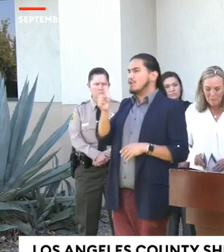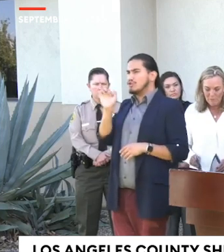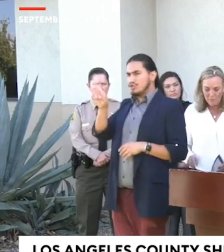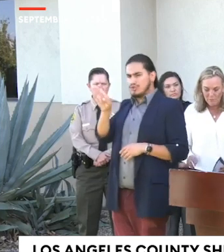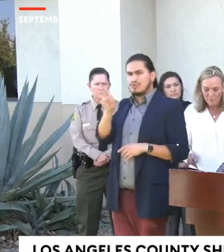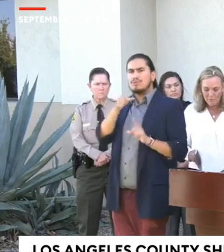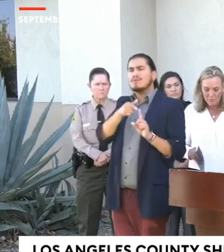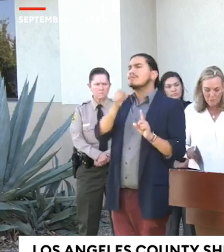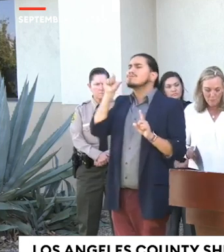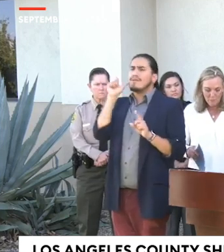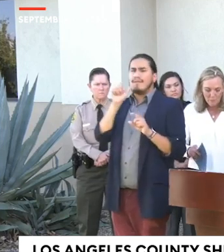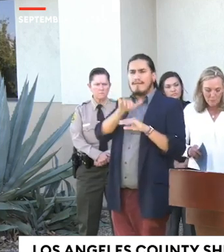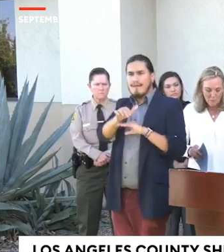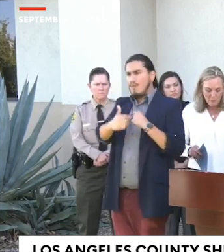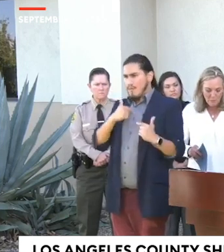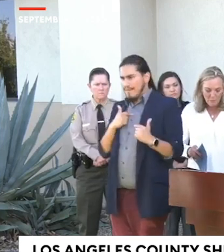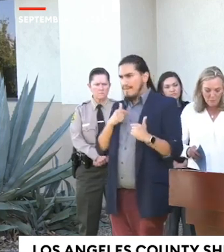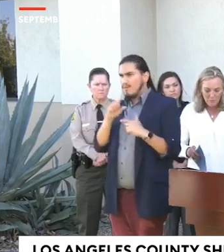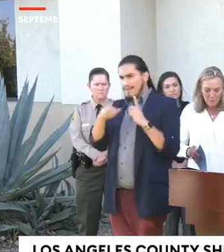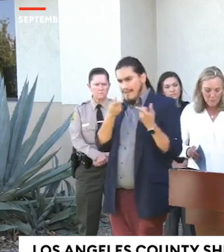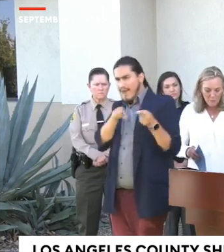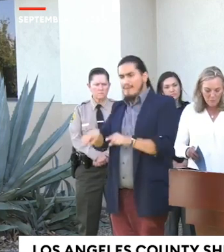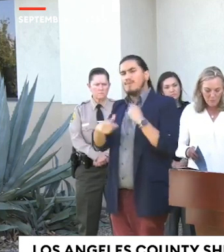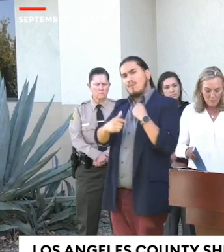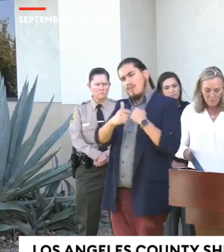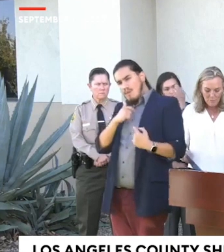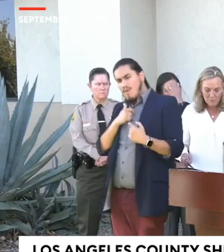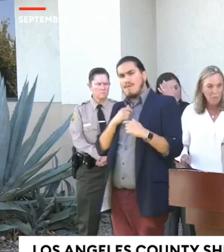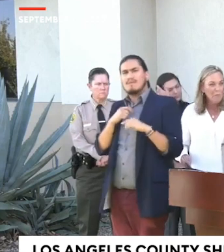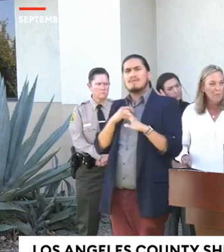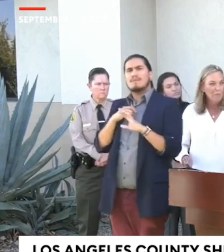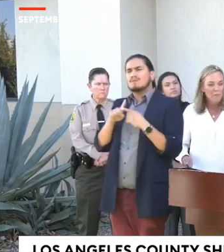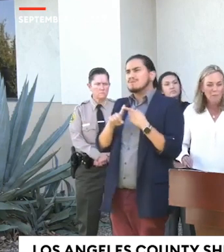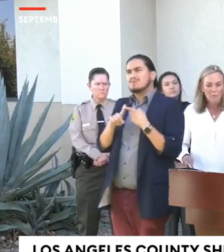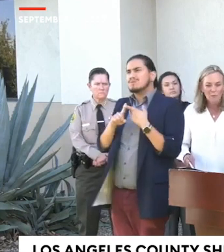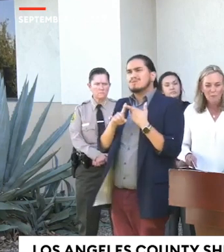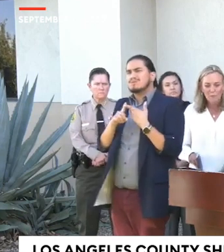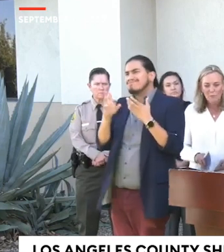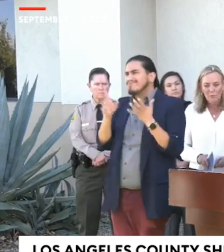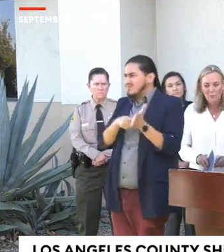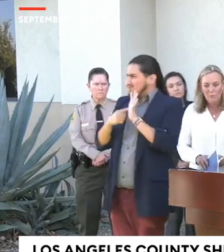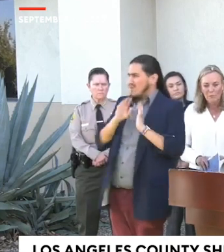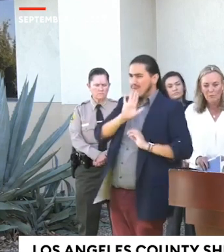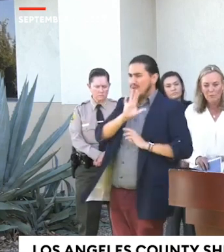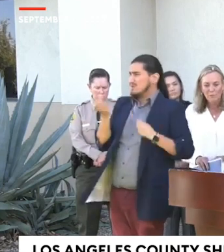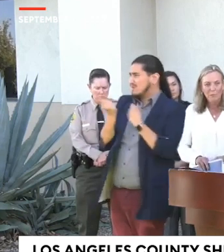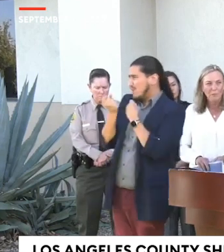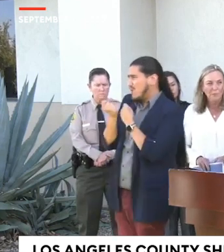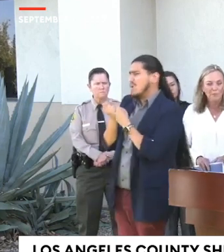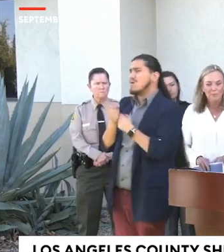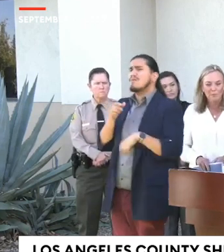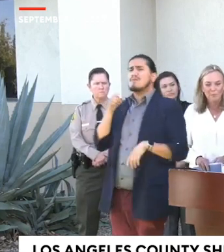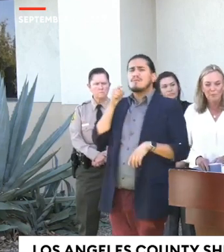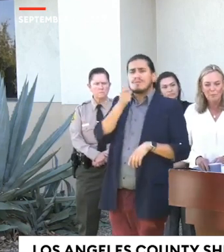She called me last night when this occurred to basically lend all of her support. Her